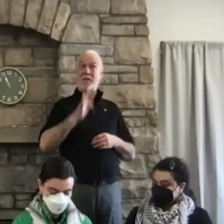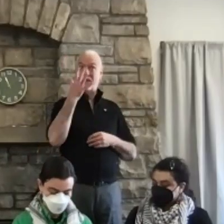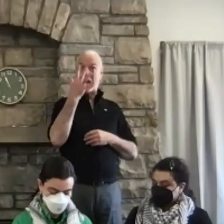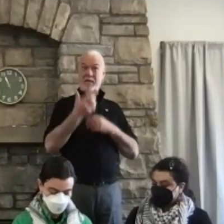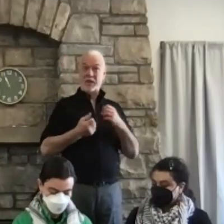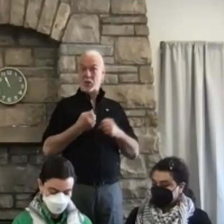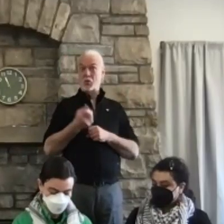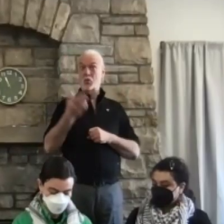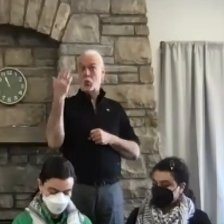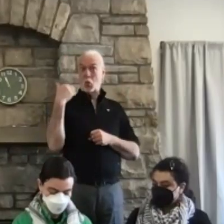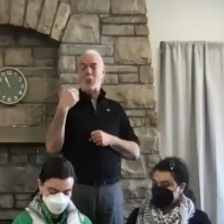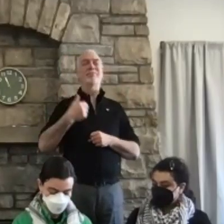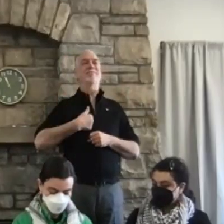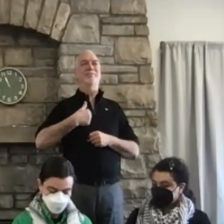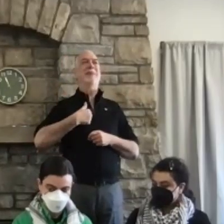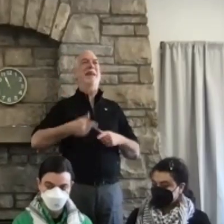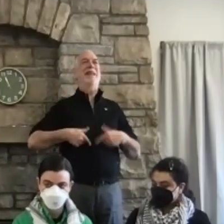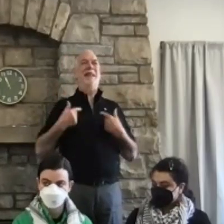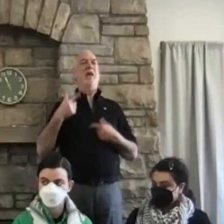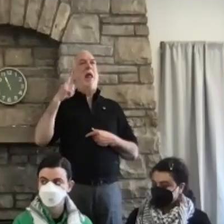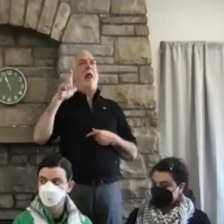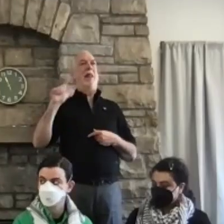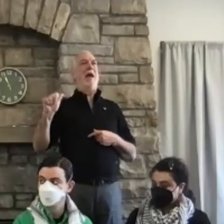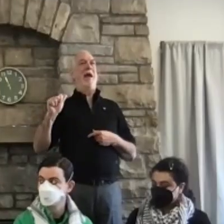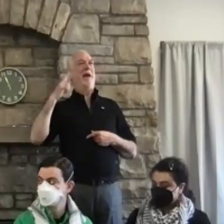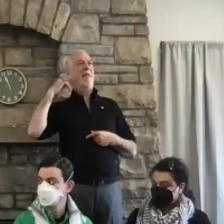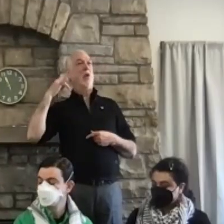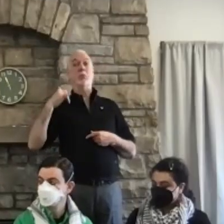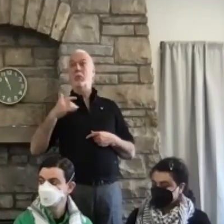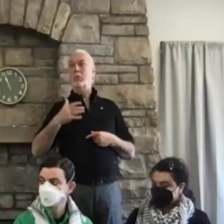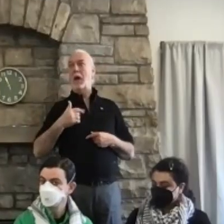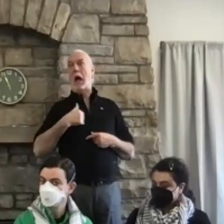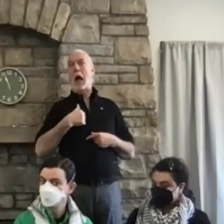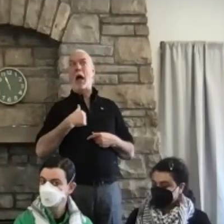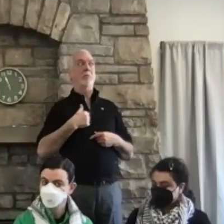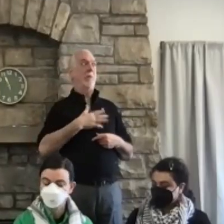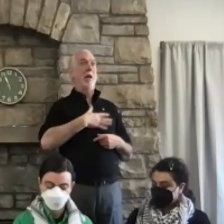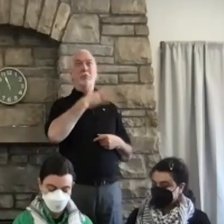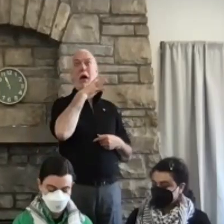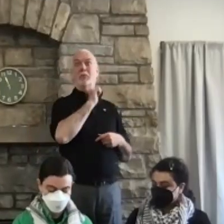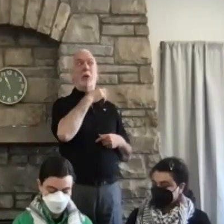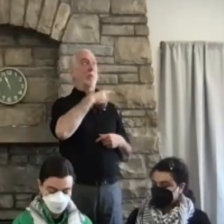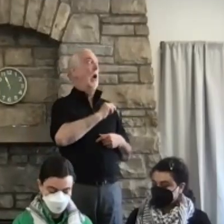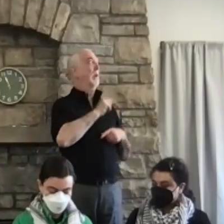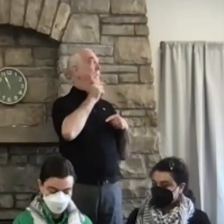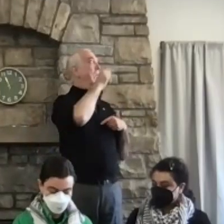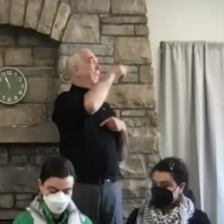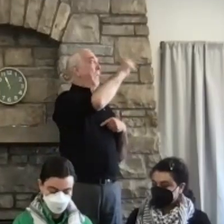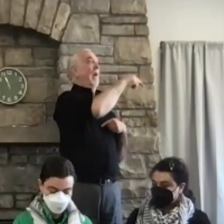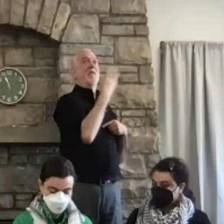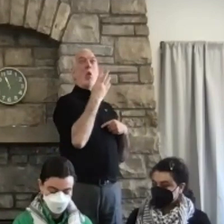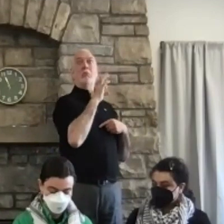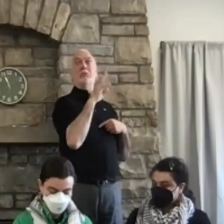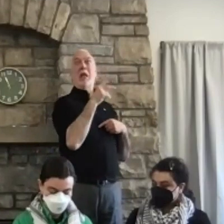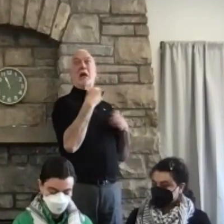ago, I was living in Los Angeles. I'm from here. Actually, my mom's apartment used to be on 4 blocks away, but, so I'm like really